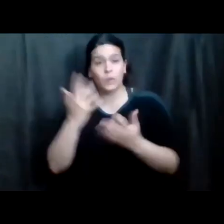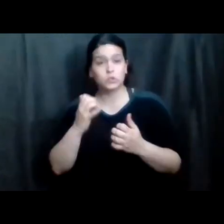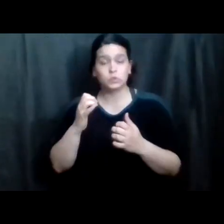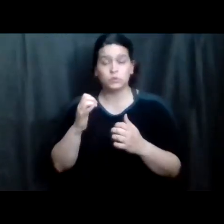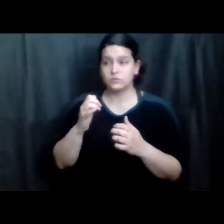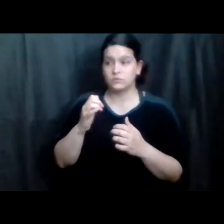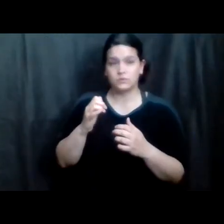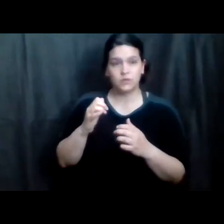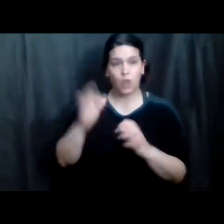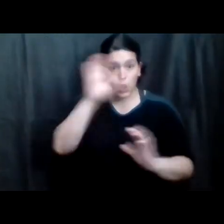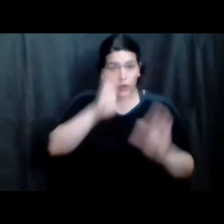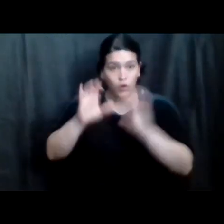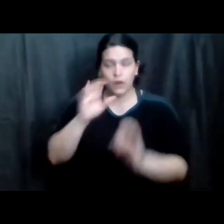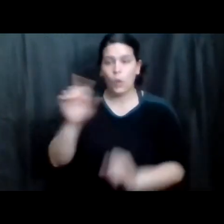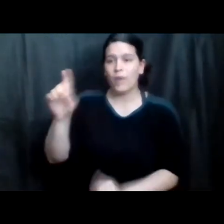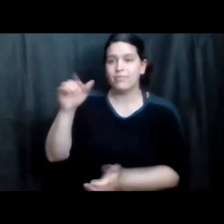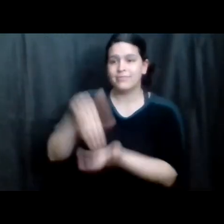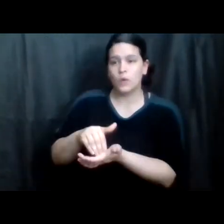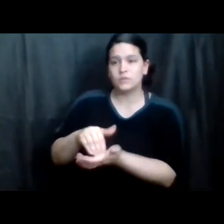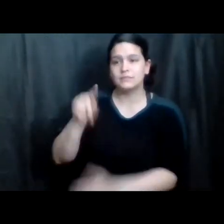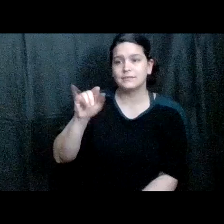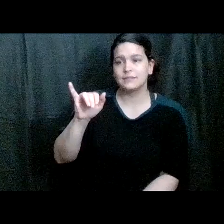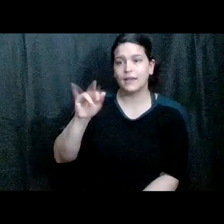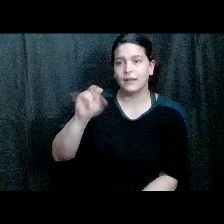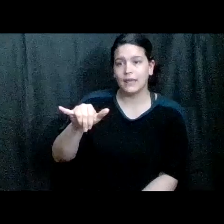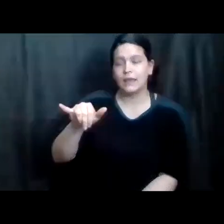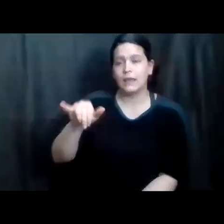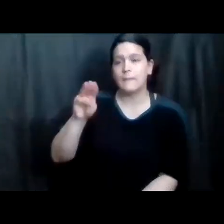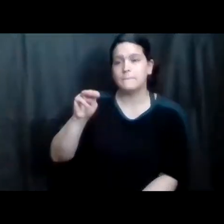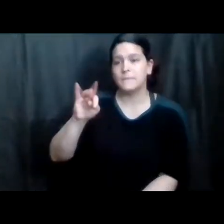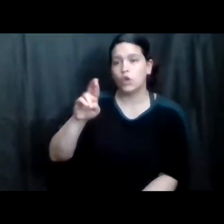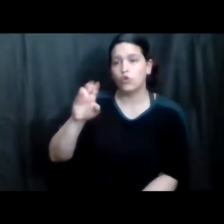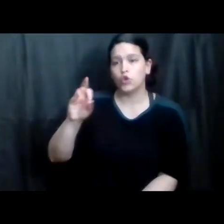Mirrors, Reverence Rage, to see the full video collaboration.